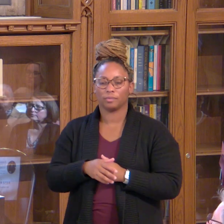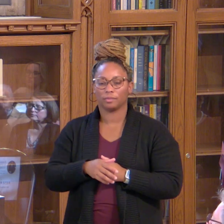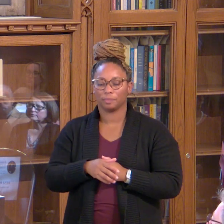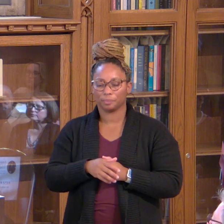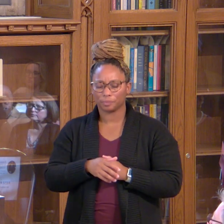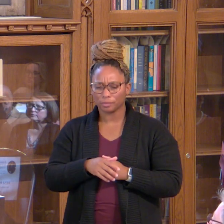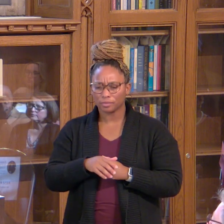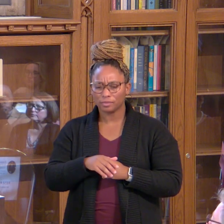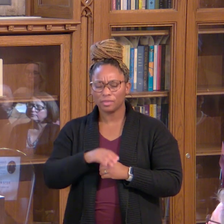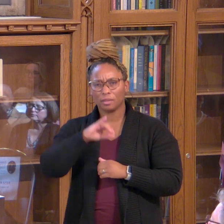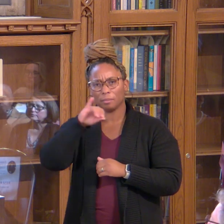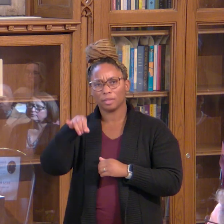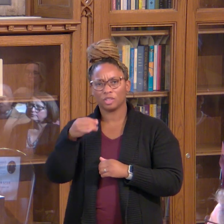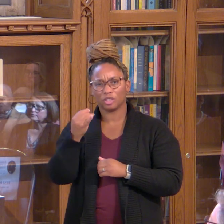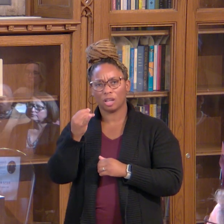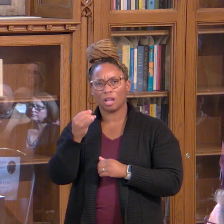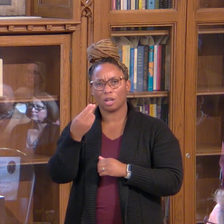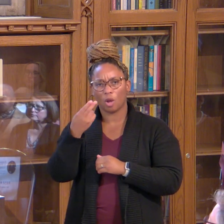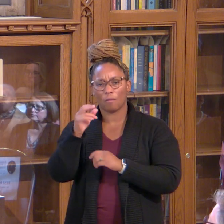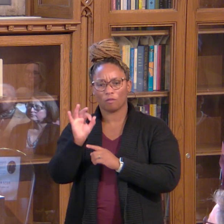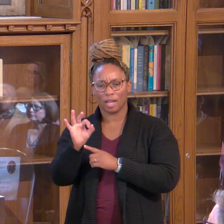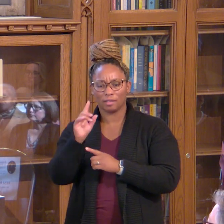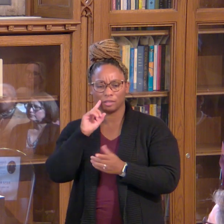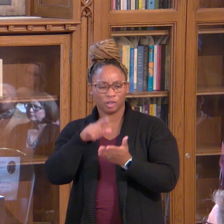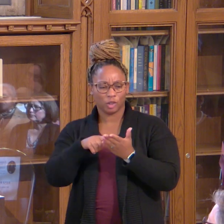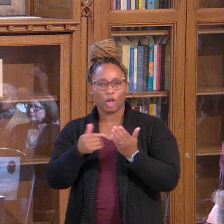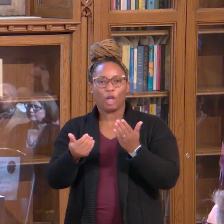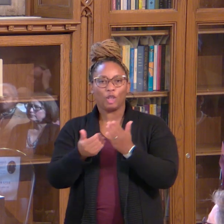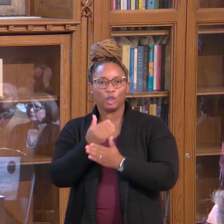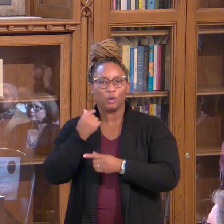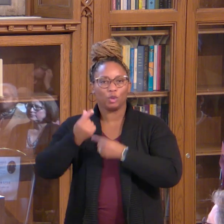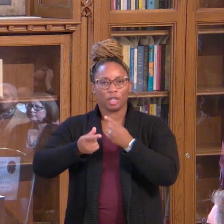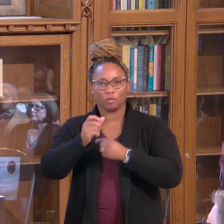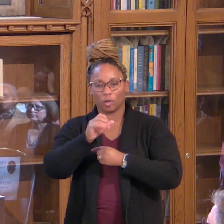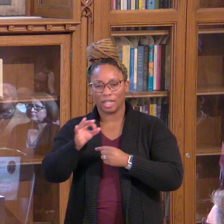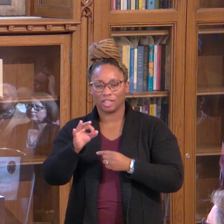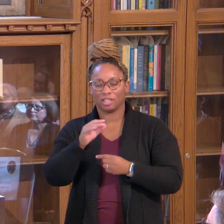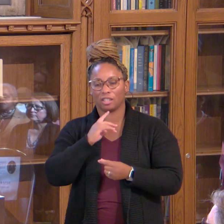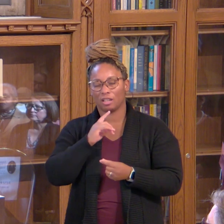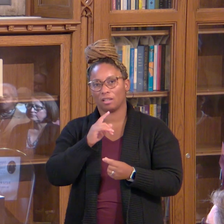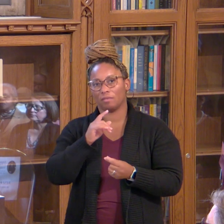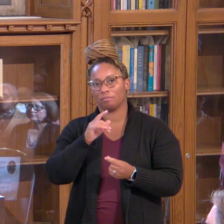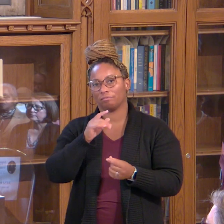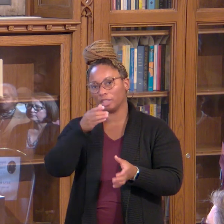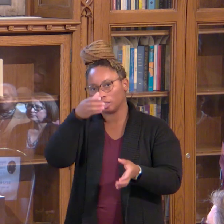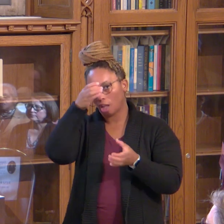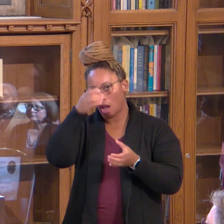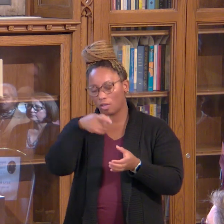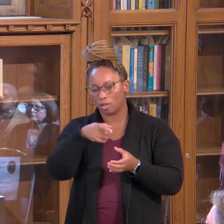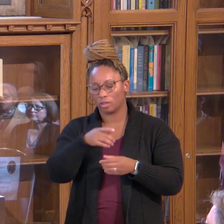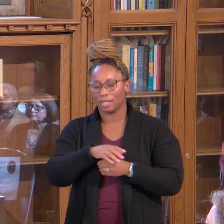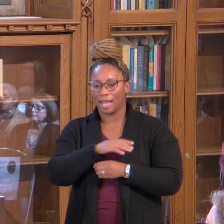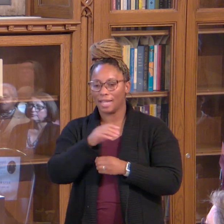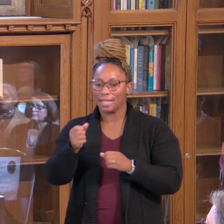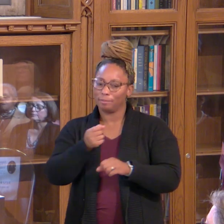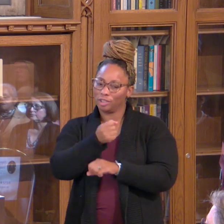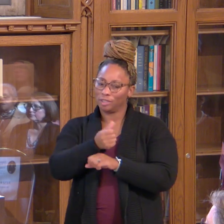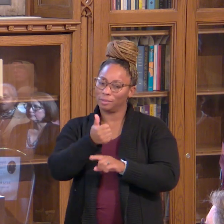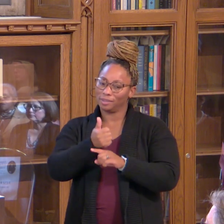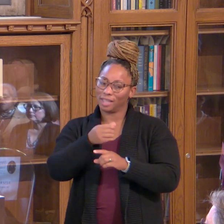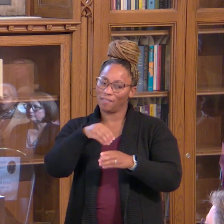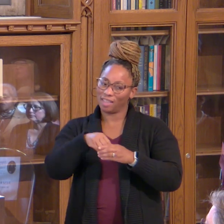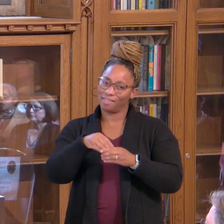however John H Franklin discerned a new generation of scholarship and he positioned himself squarely within this emergent